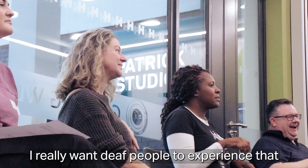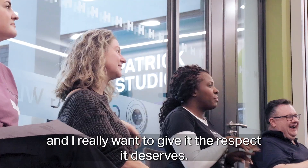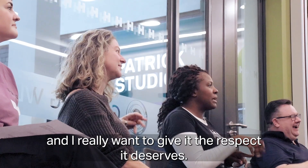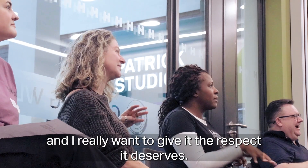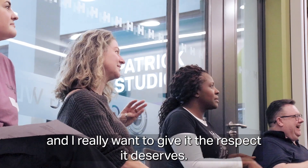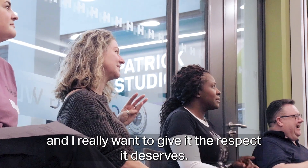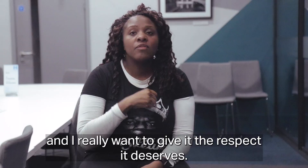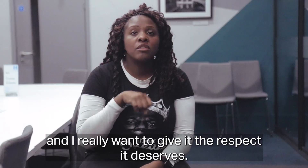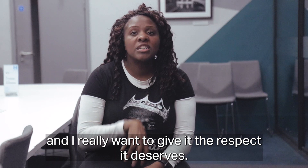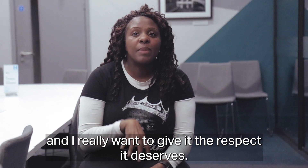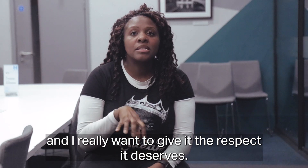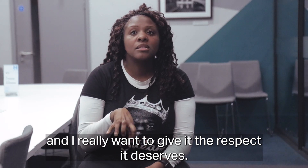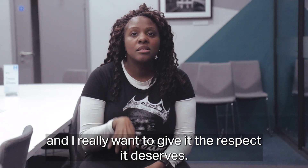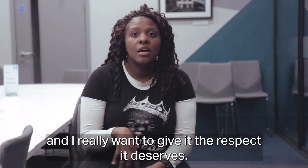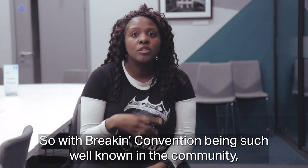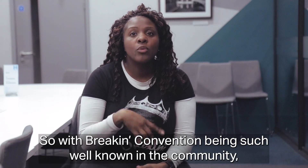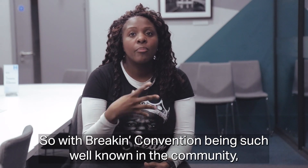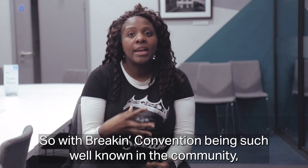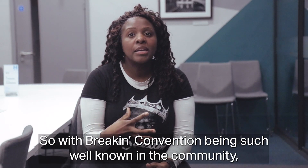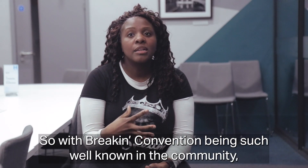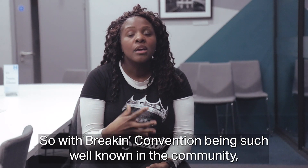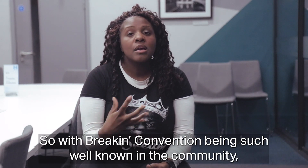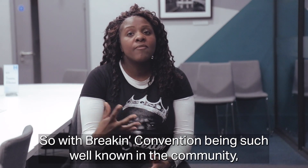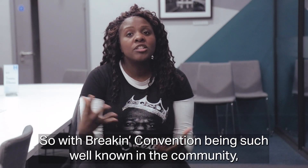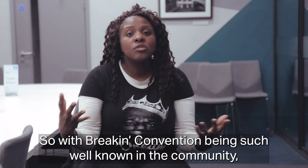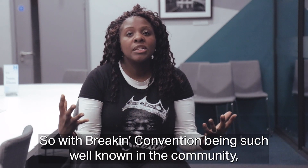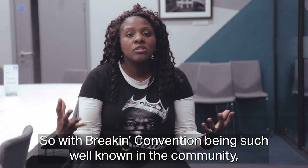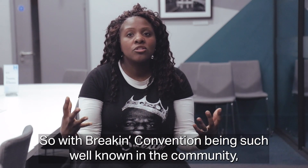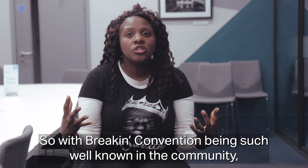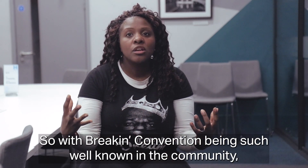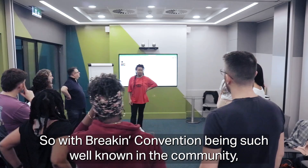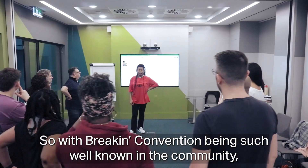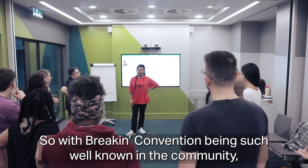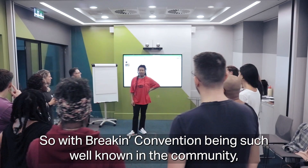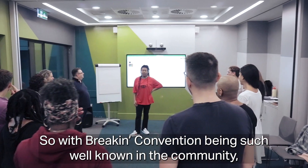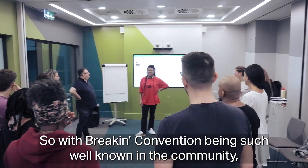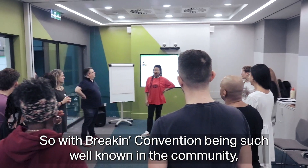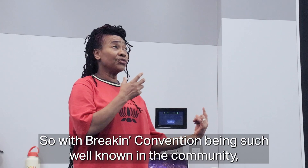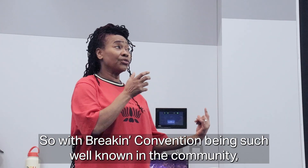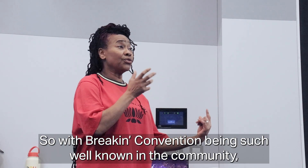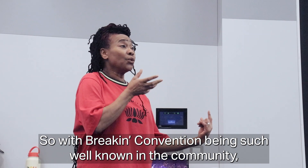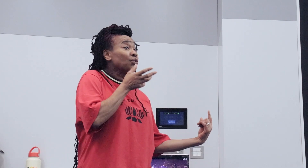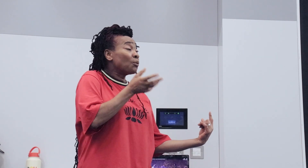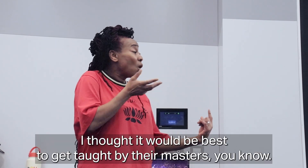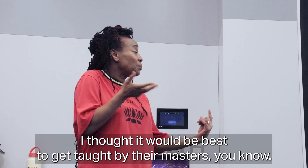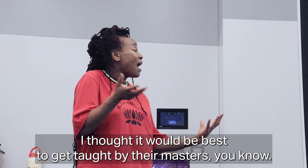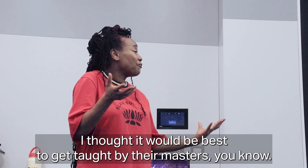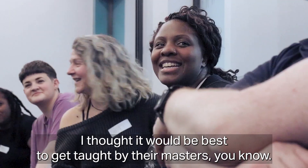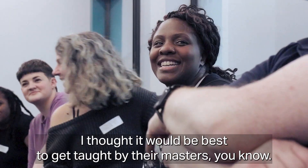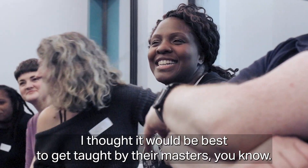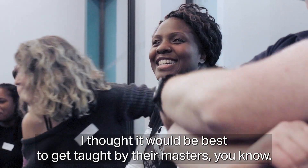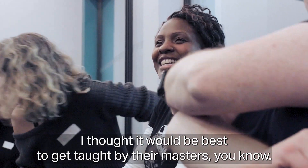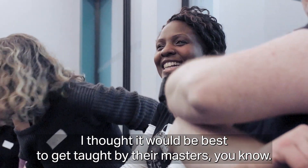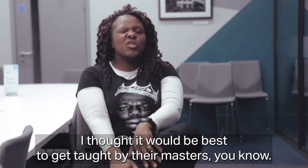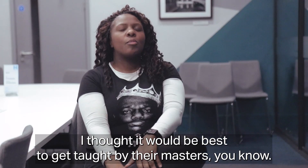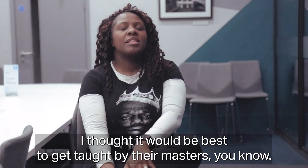experience that, and I really want to give it the respect it deserves. So with Breakin Convention being such well known in the community, I thought it would